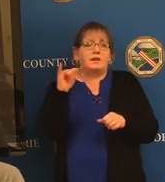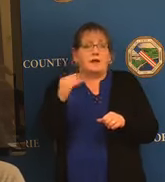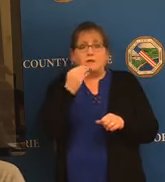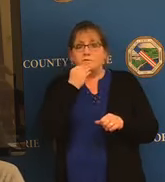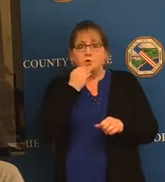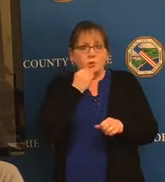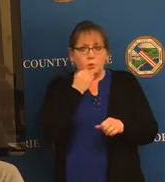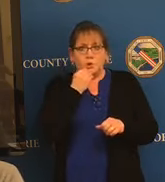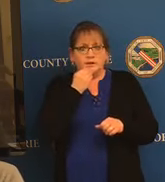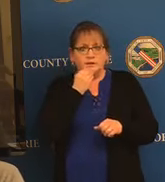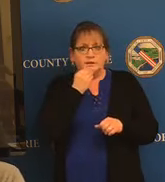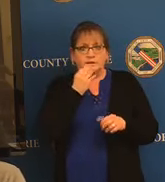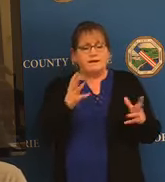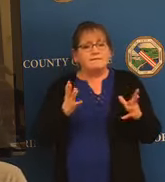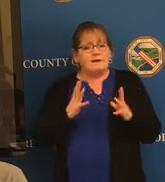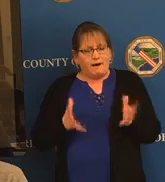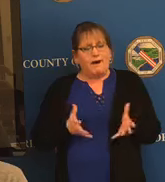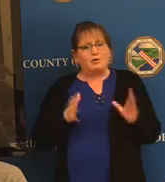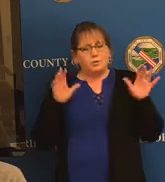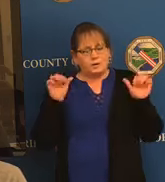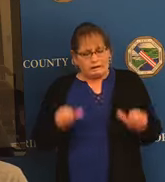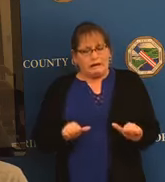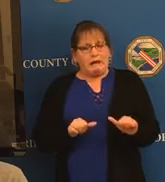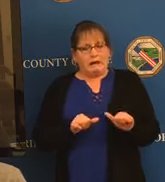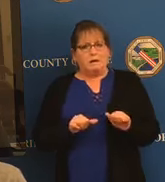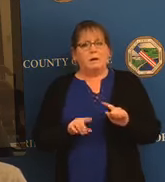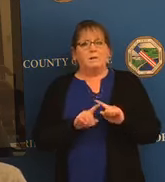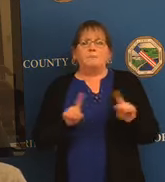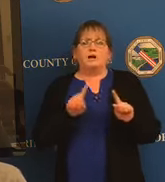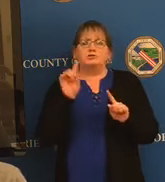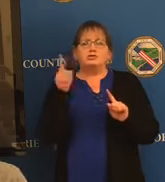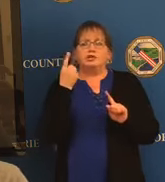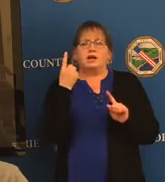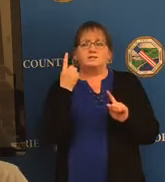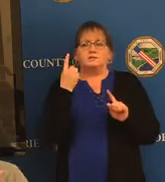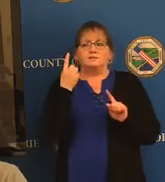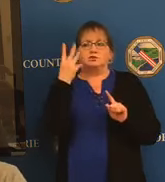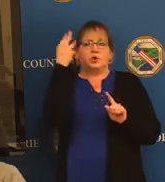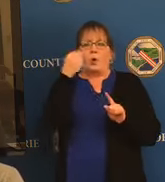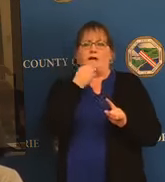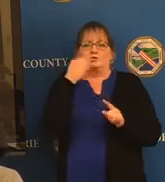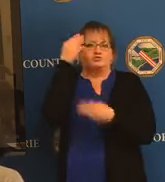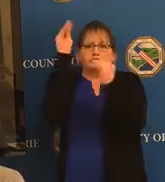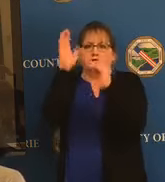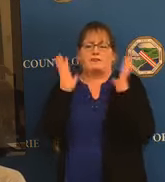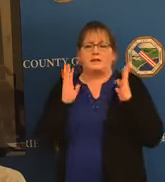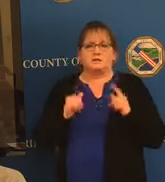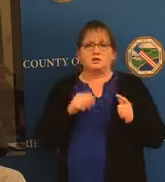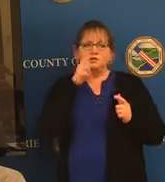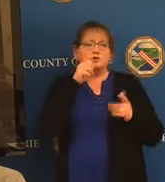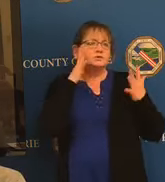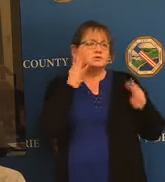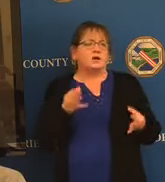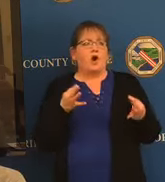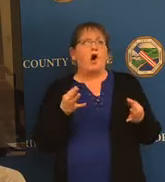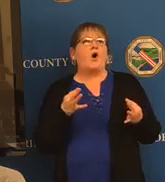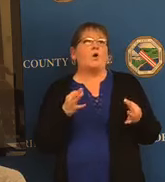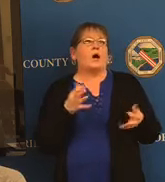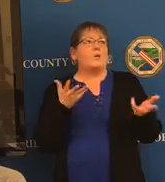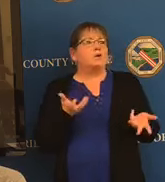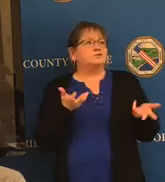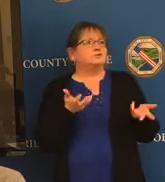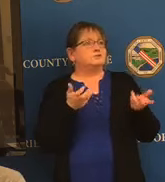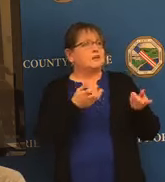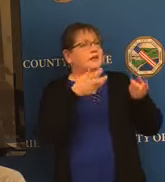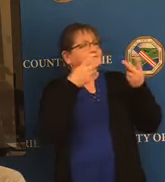food, it's okay, you can do that, but just do that. Don't go out and decide you can go party at your friend's house. So if we get